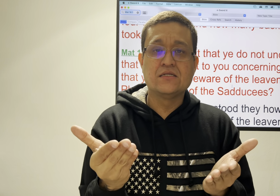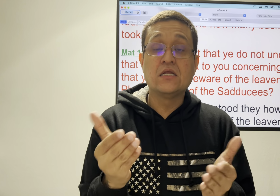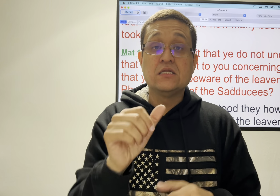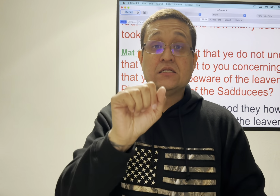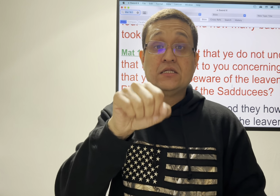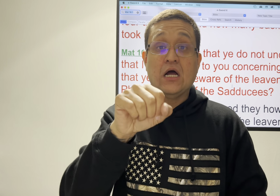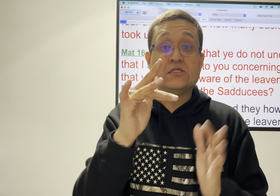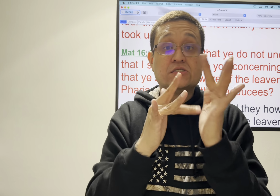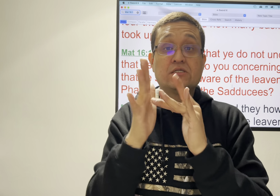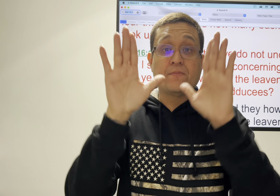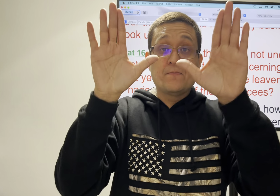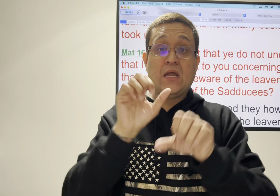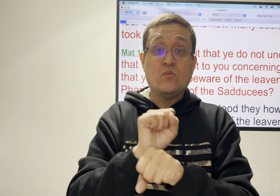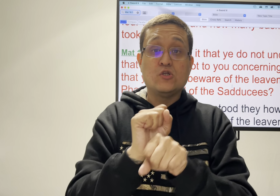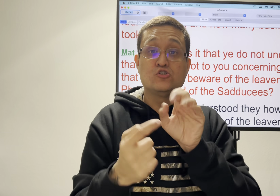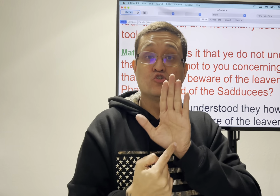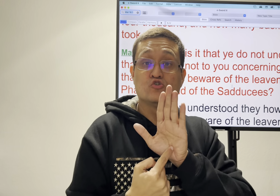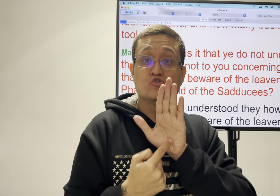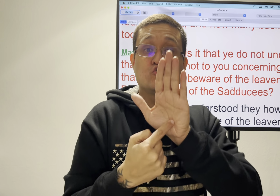Those are fleshly things.